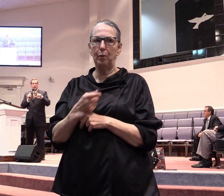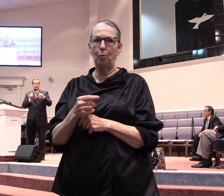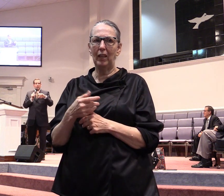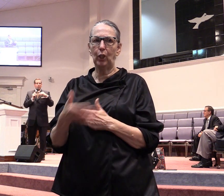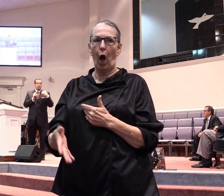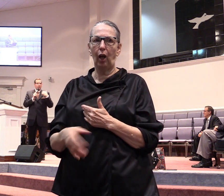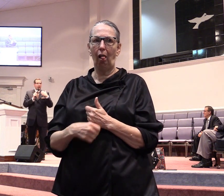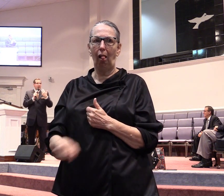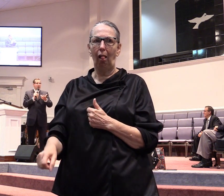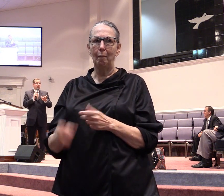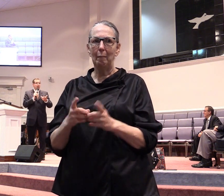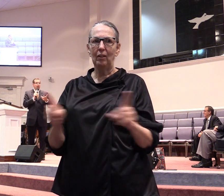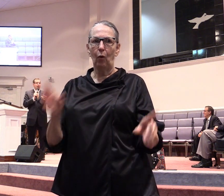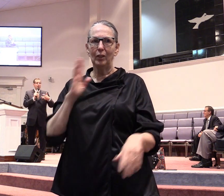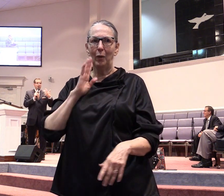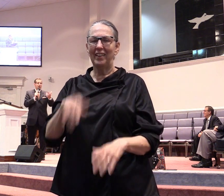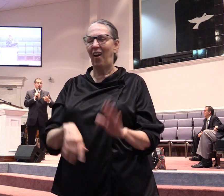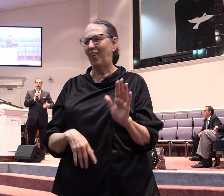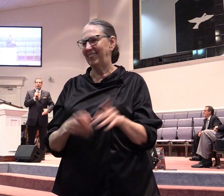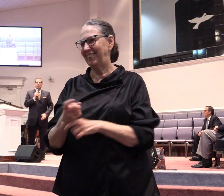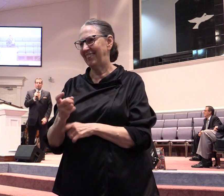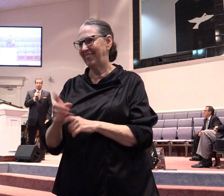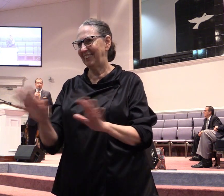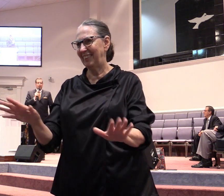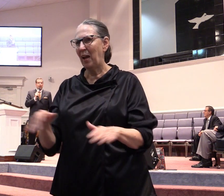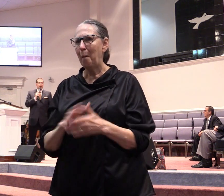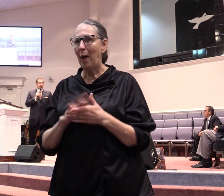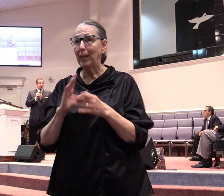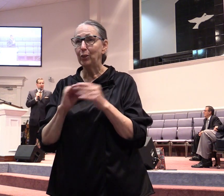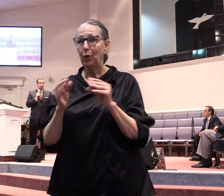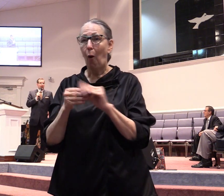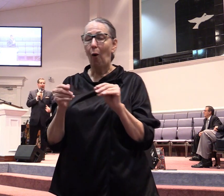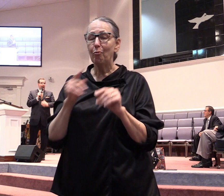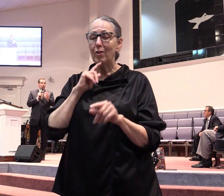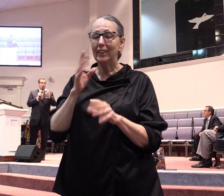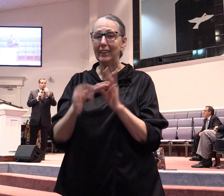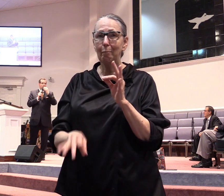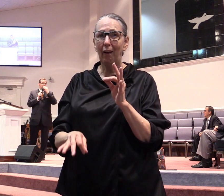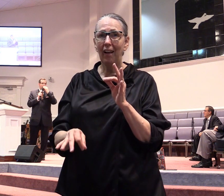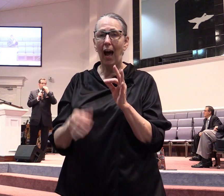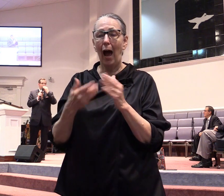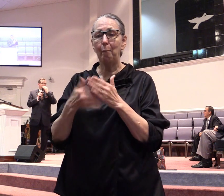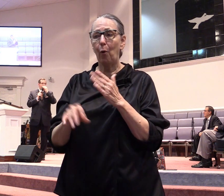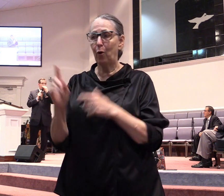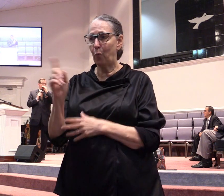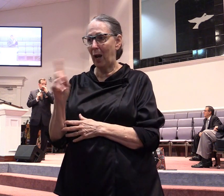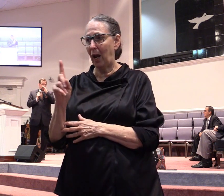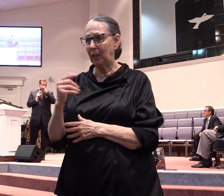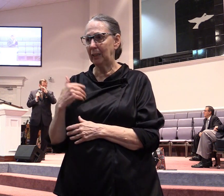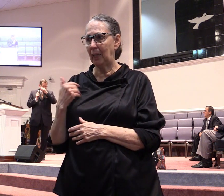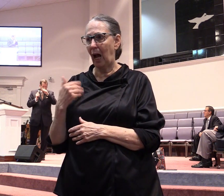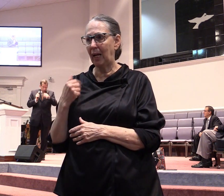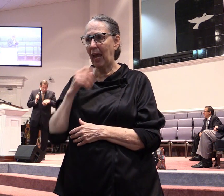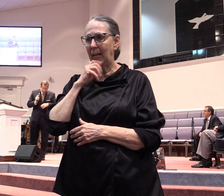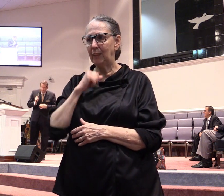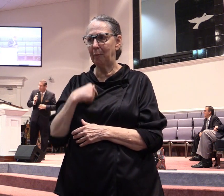But my testimony starts out extremely simple. I was born at a very young